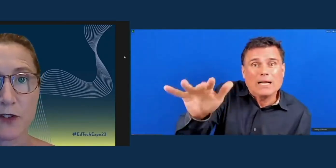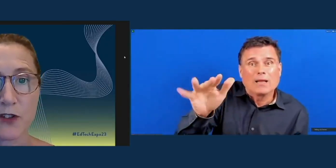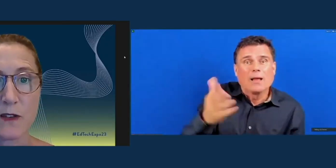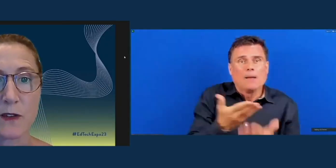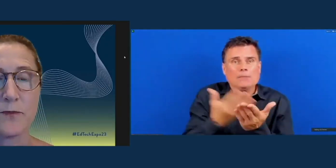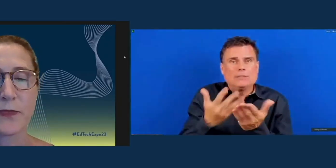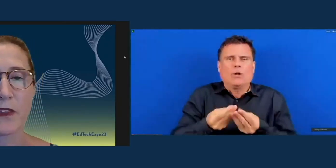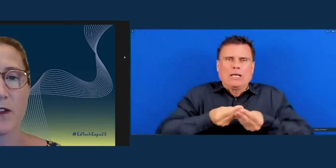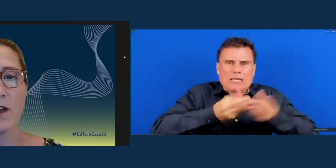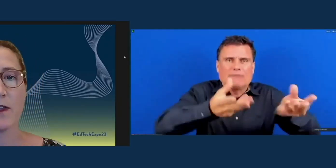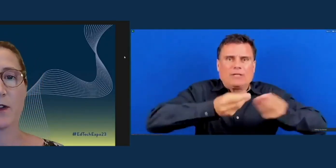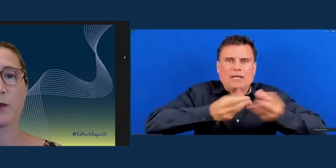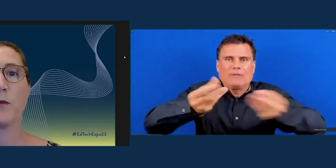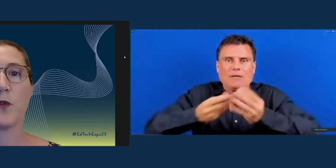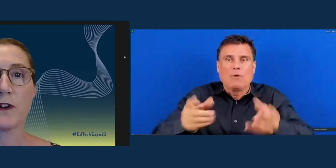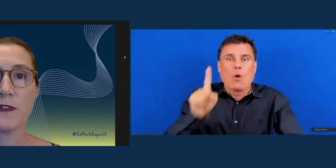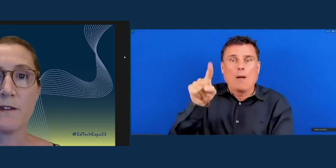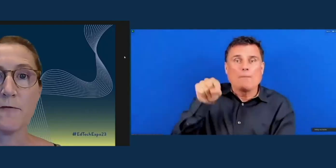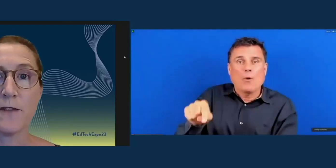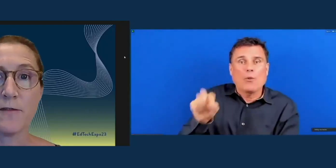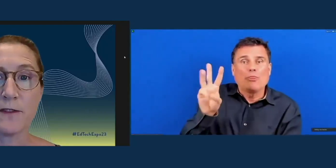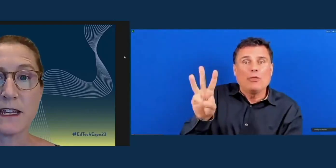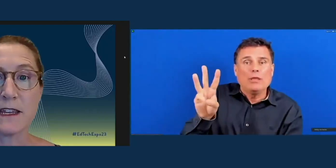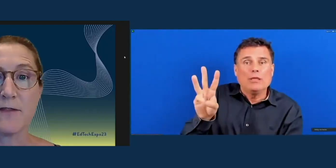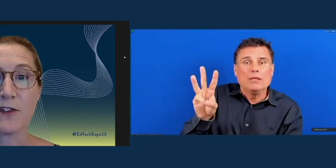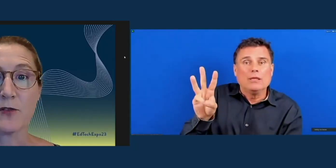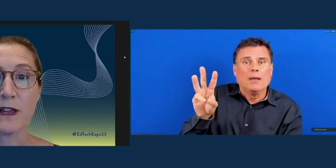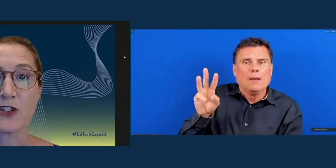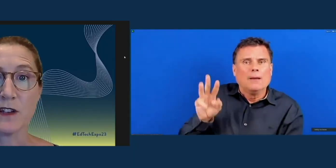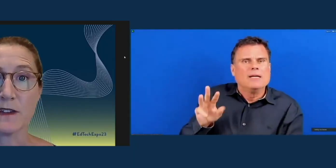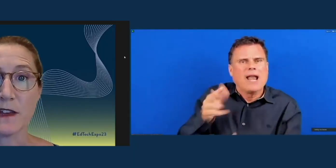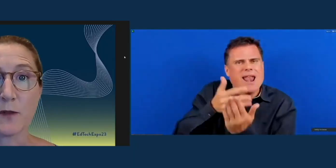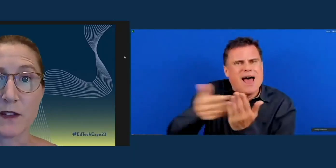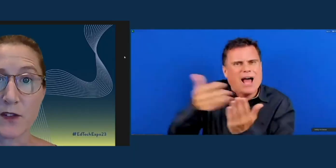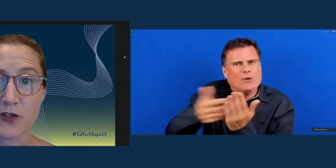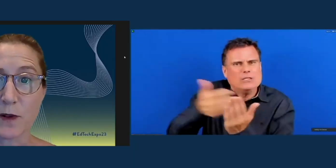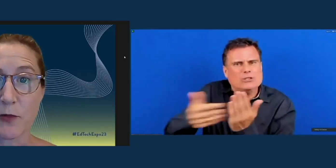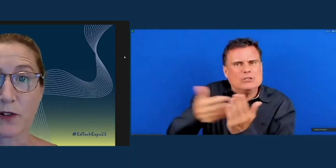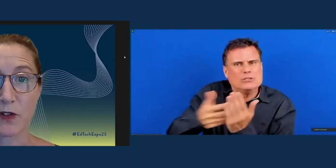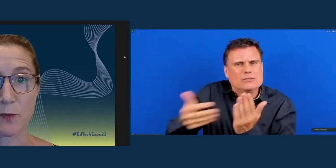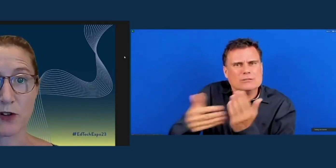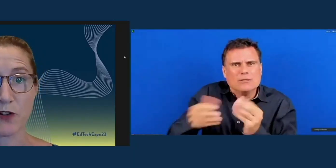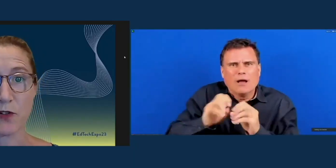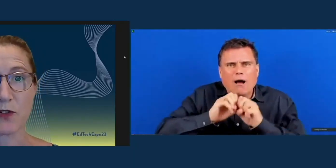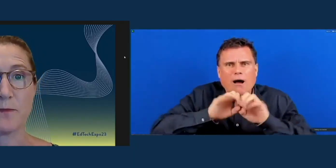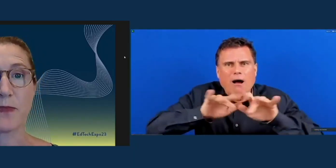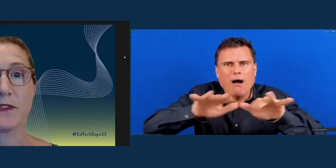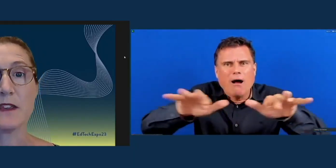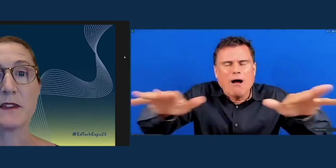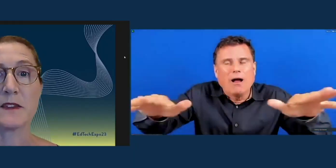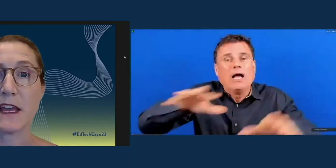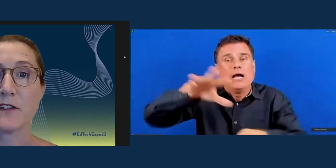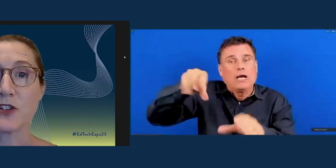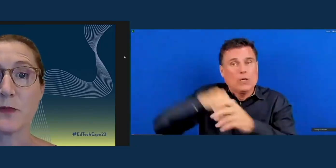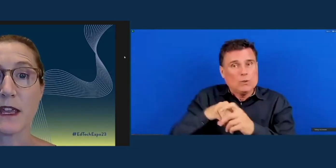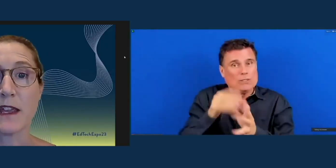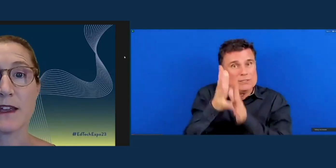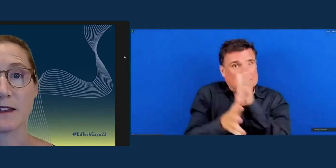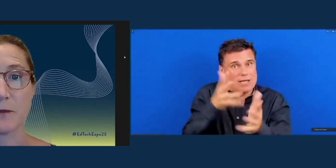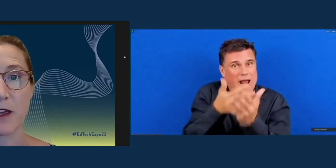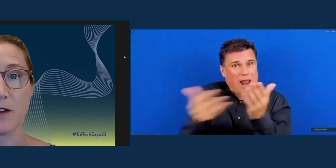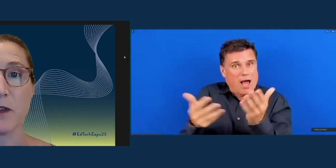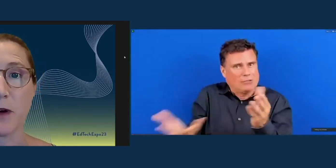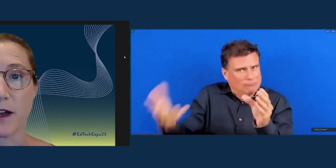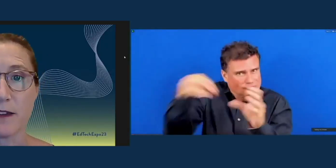sign languages. There were more than 50 evaluations and research reports produced. These